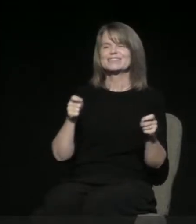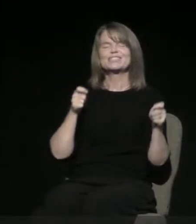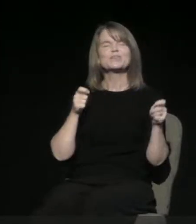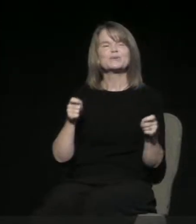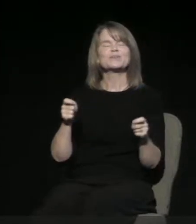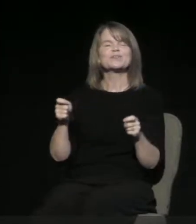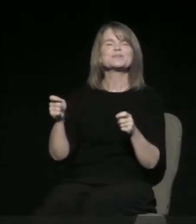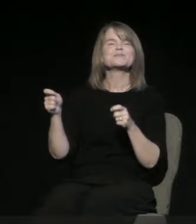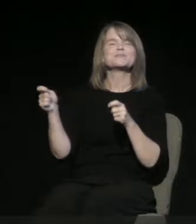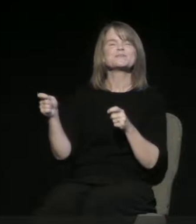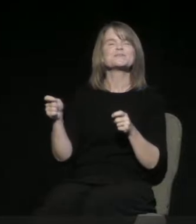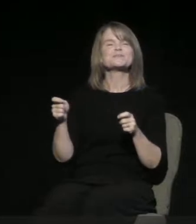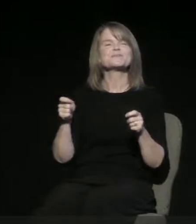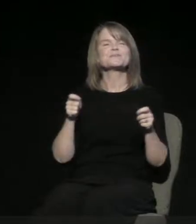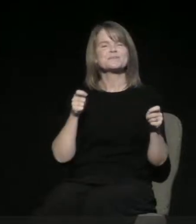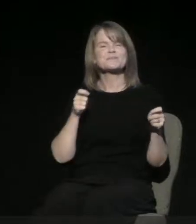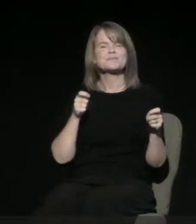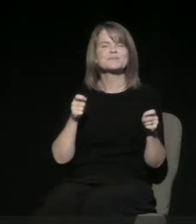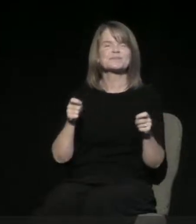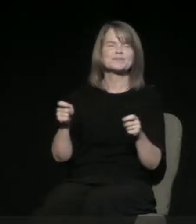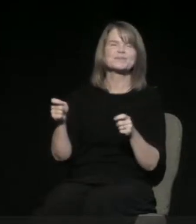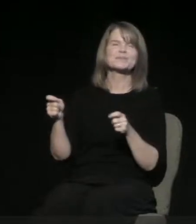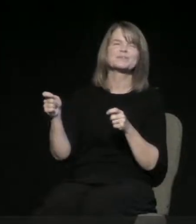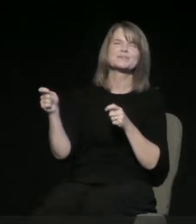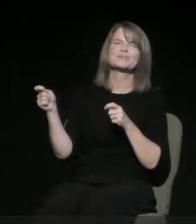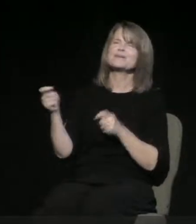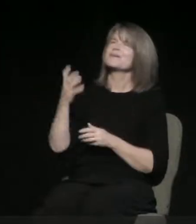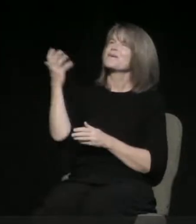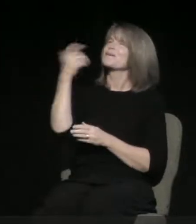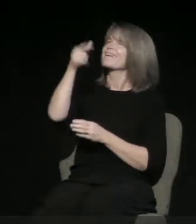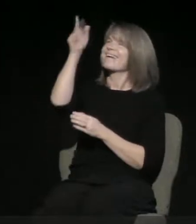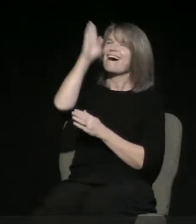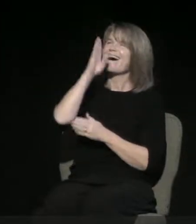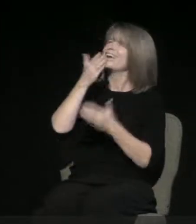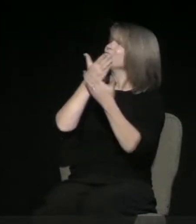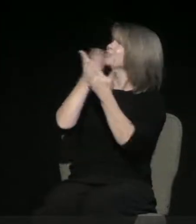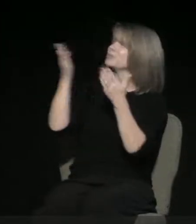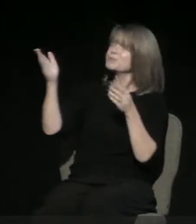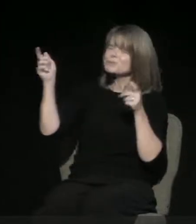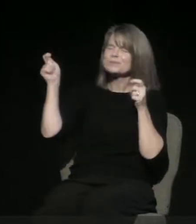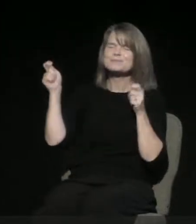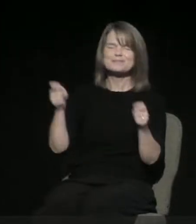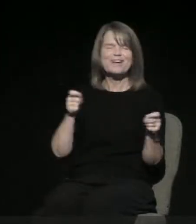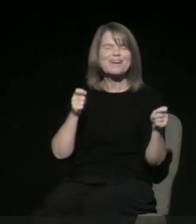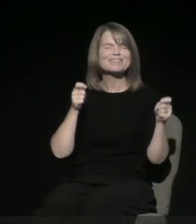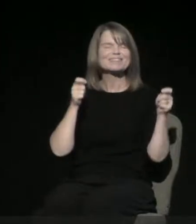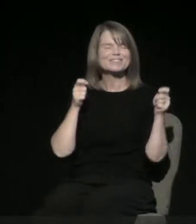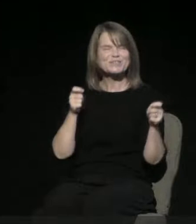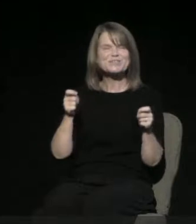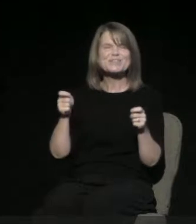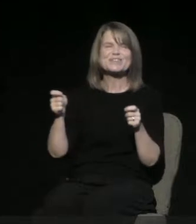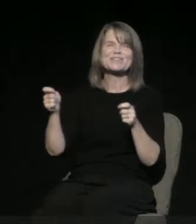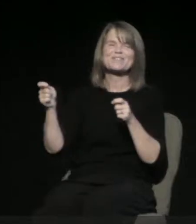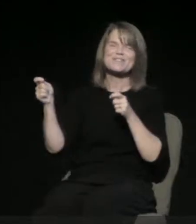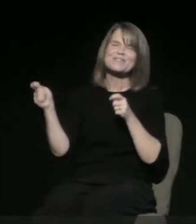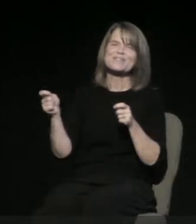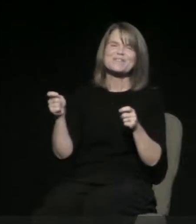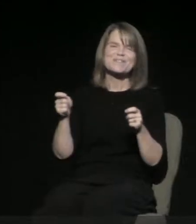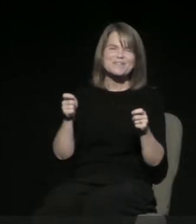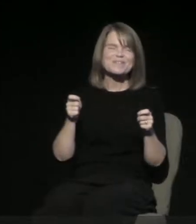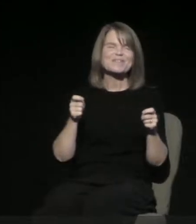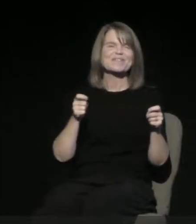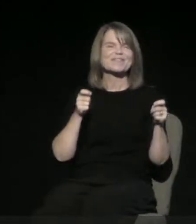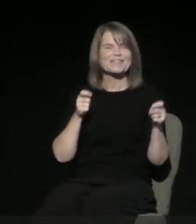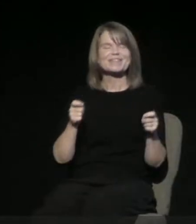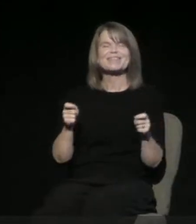belongs to you Oh God, the battle belongs to you